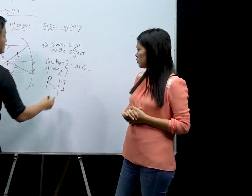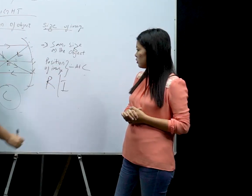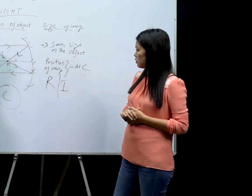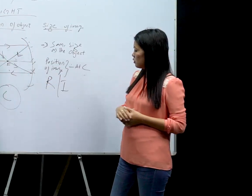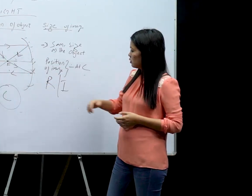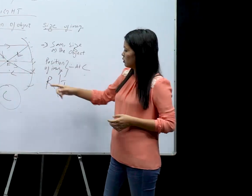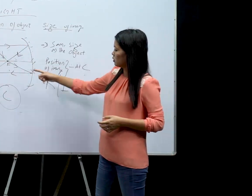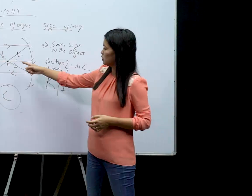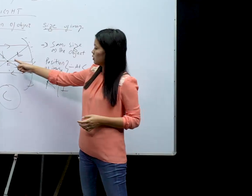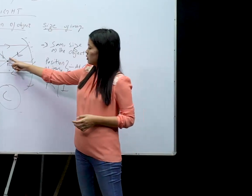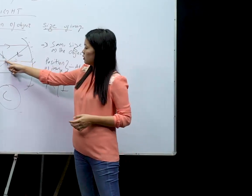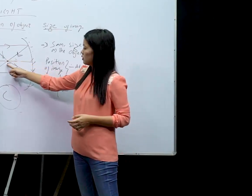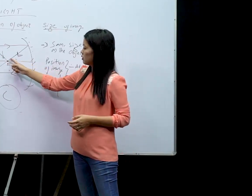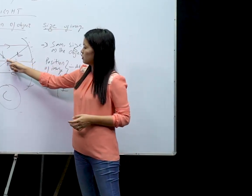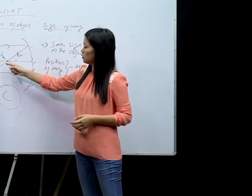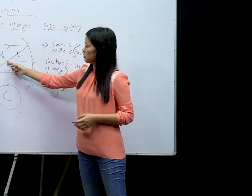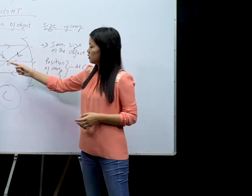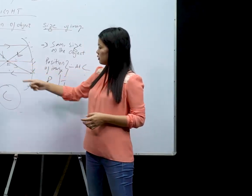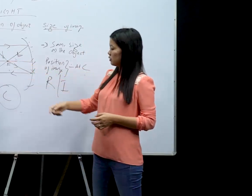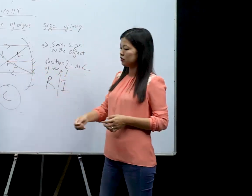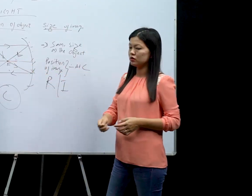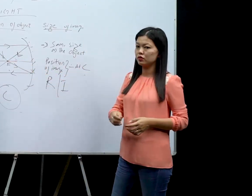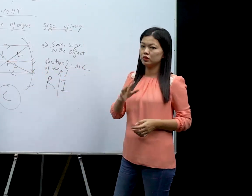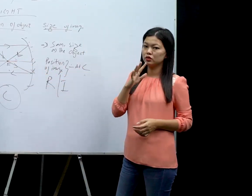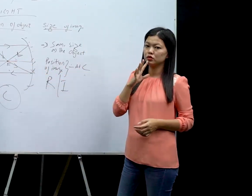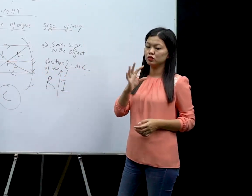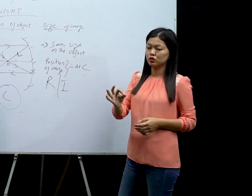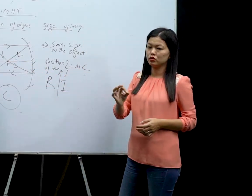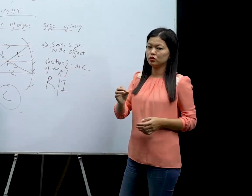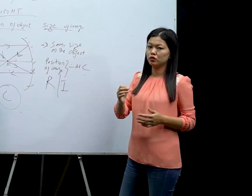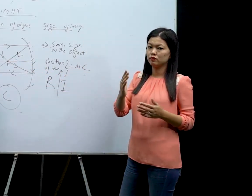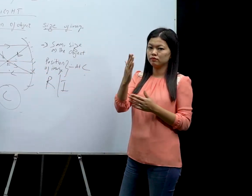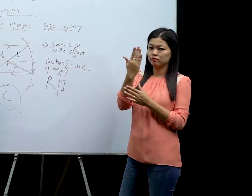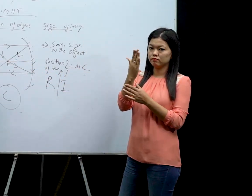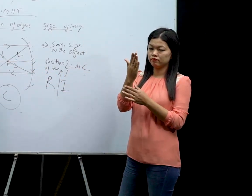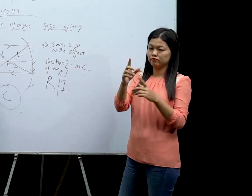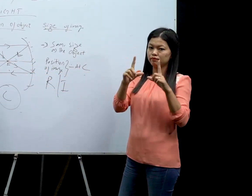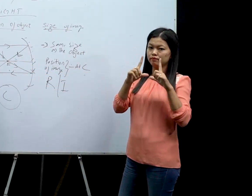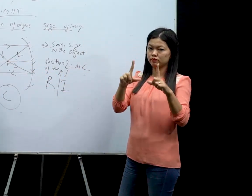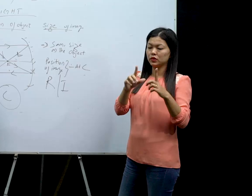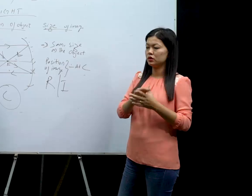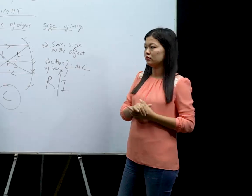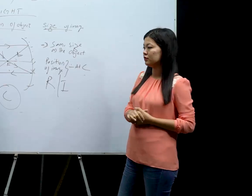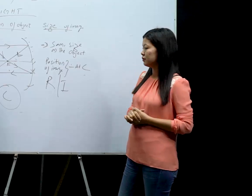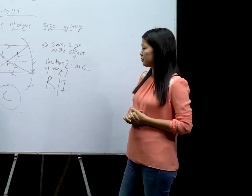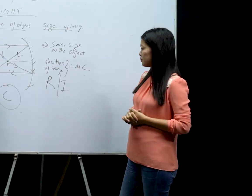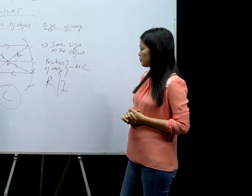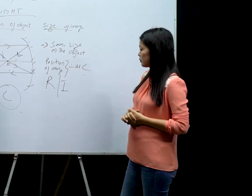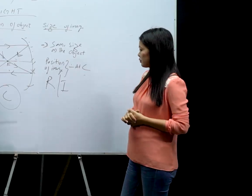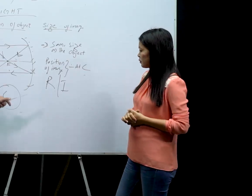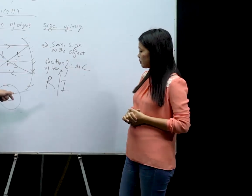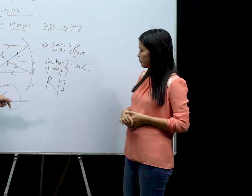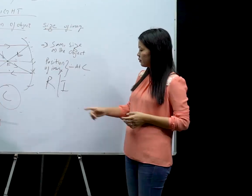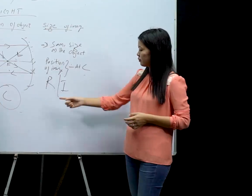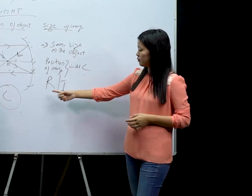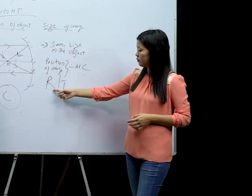inverted image. Clear? Whenever we are getting an intersection, that means it is real inverted image. That means